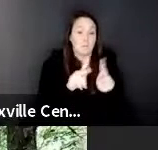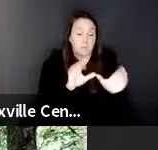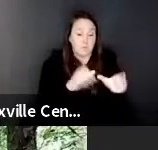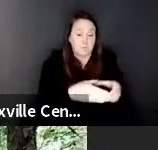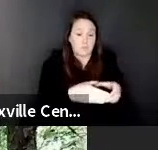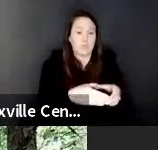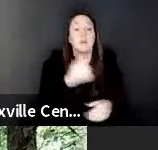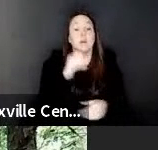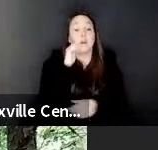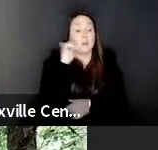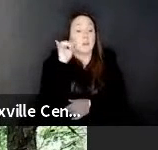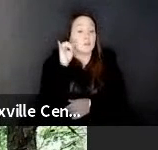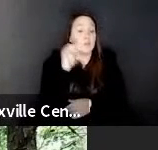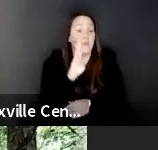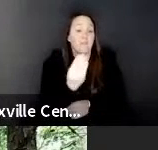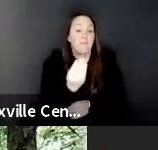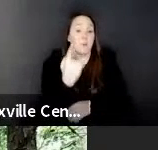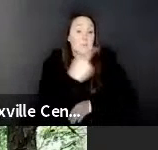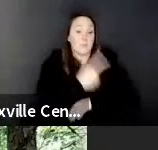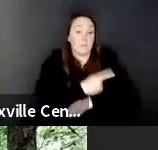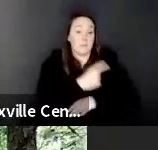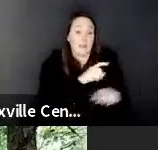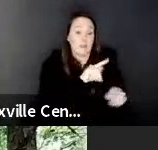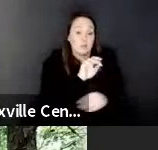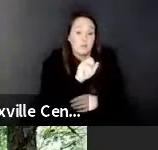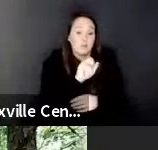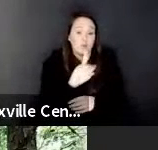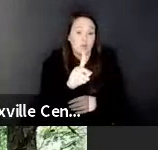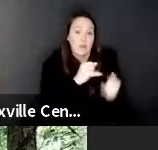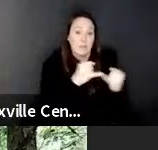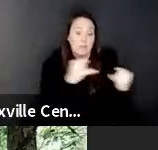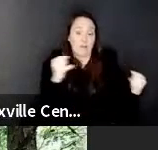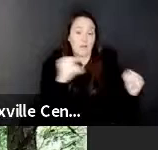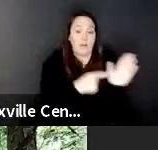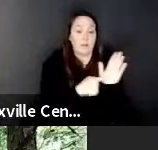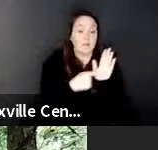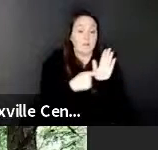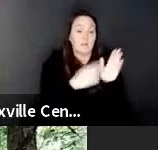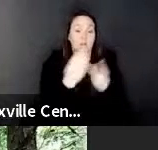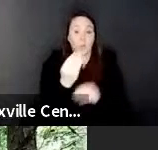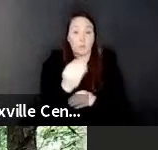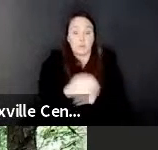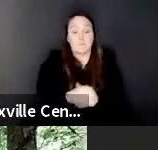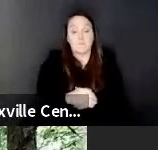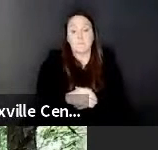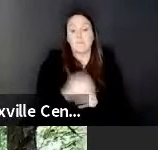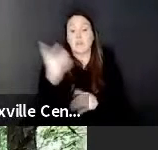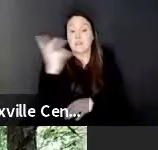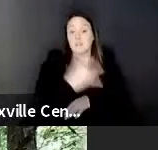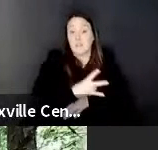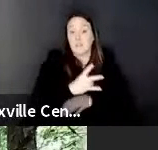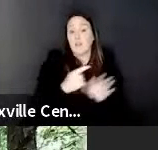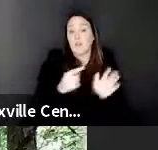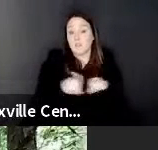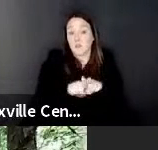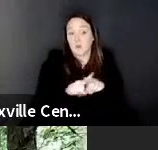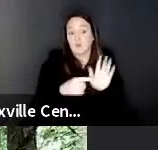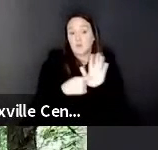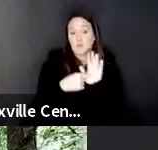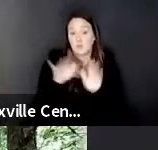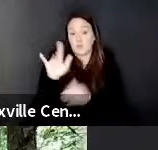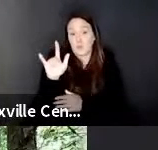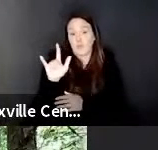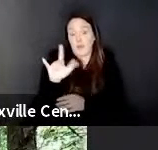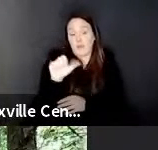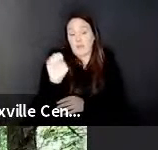our 14-day trend line shows 25 cases per 100,000. And our 7-day trend line also shows 25 cases per